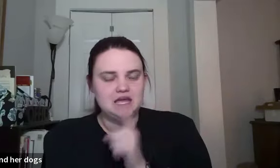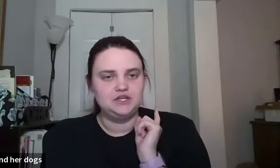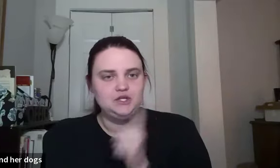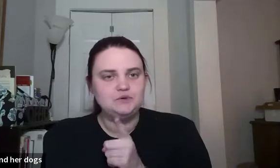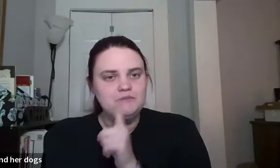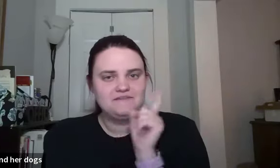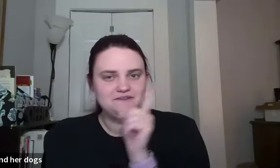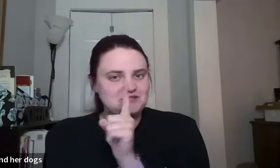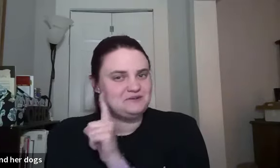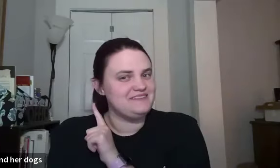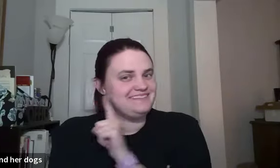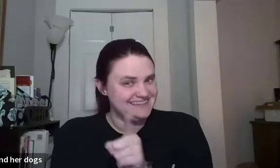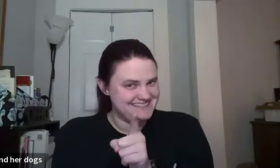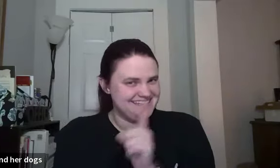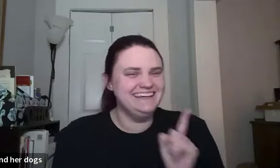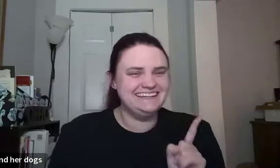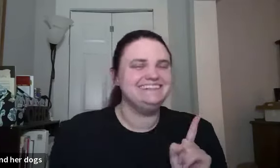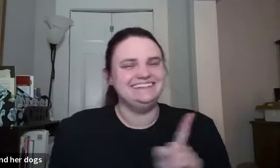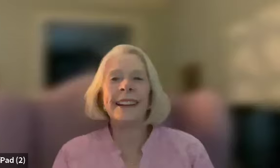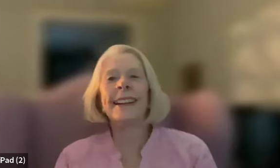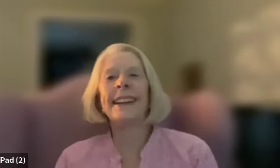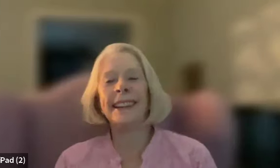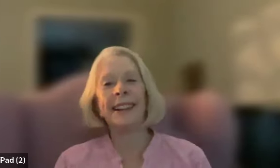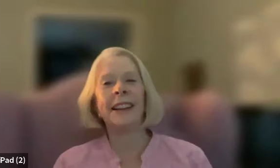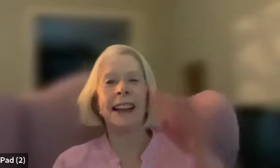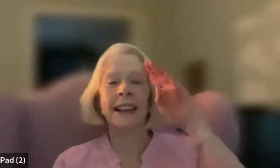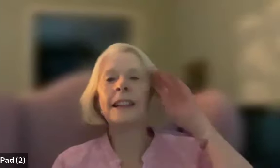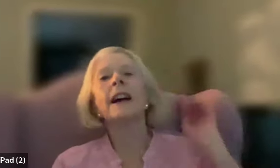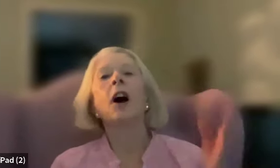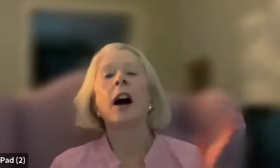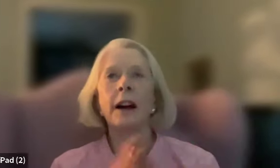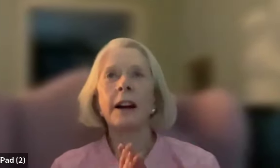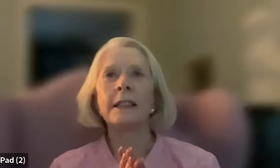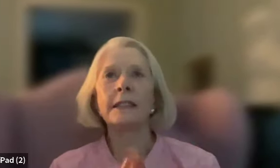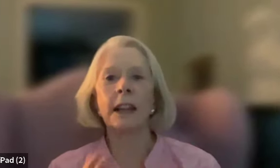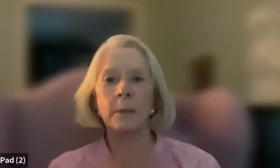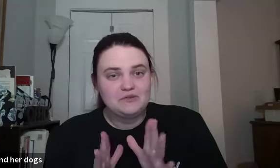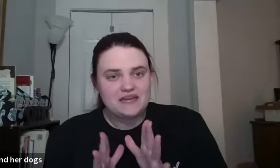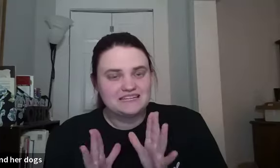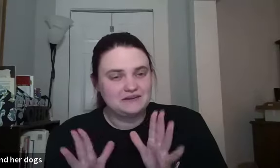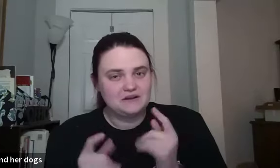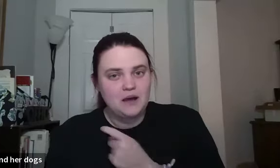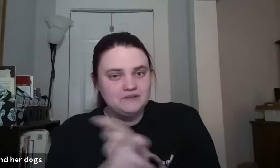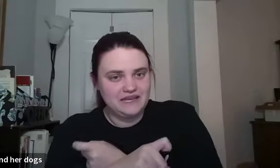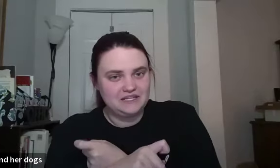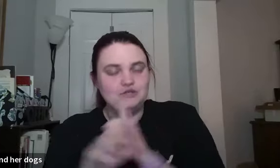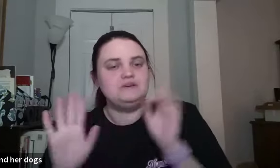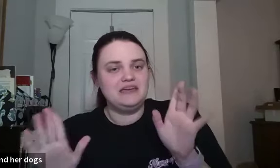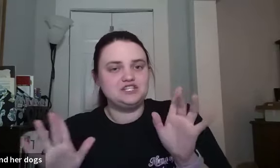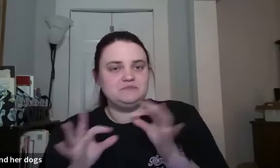Diane, you are my first one on the list. And I want, if you have an animal that's complicated, you can just pick